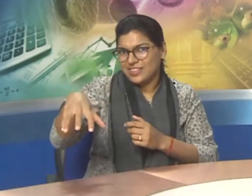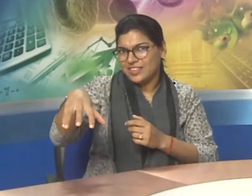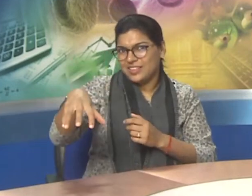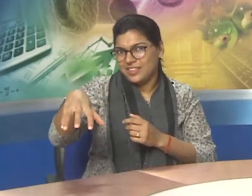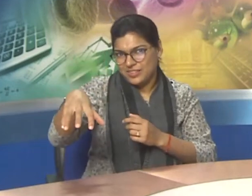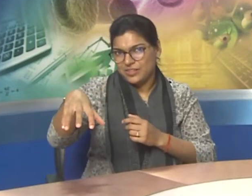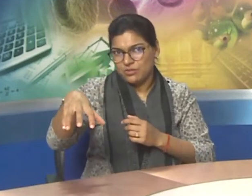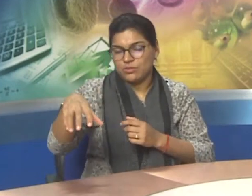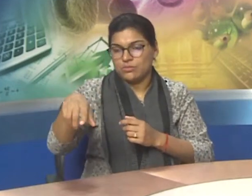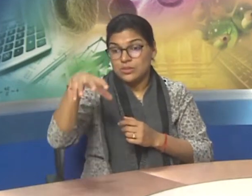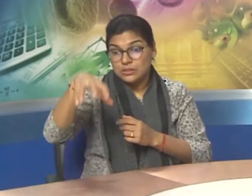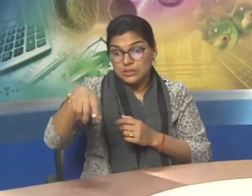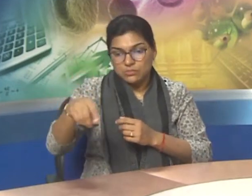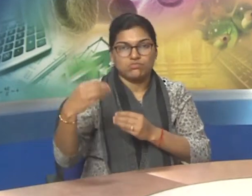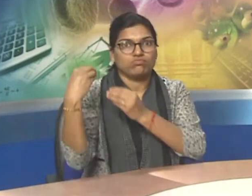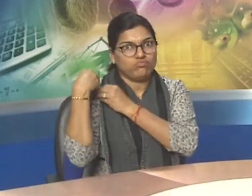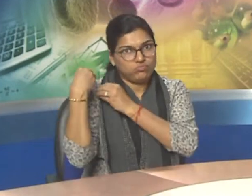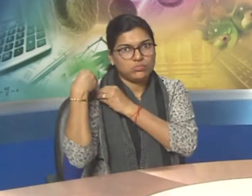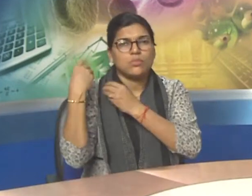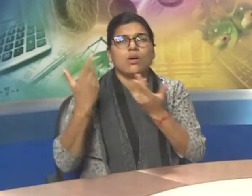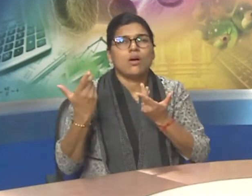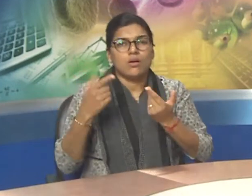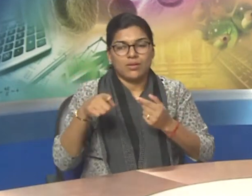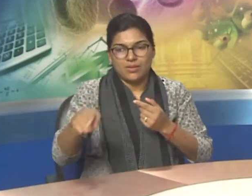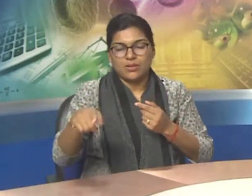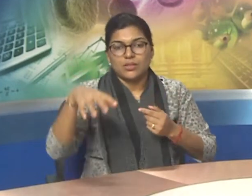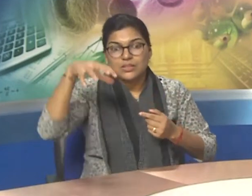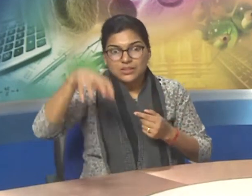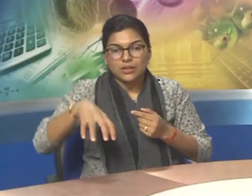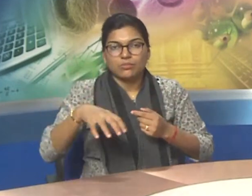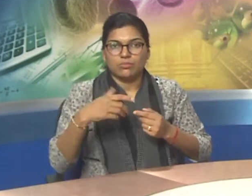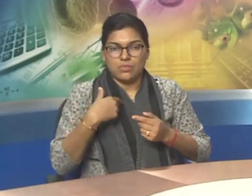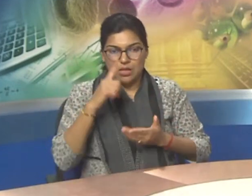obligation of the states. State has certain obligation.